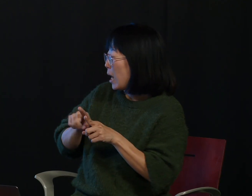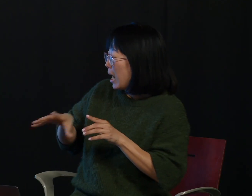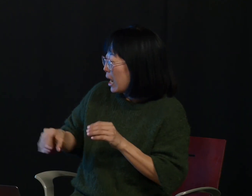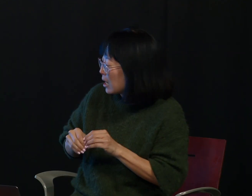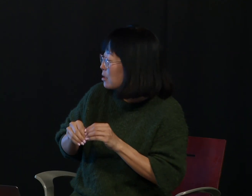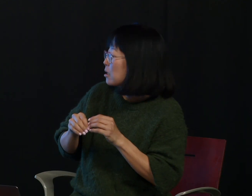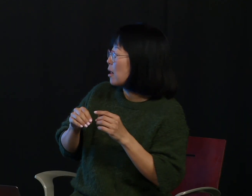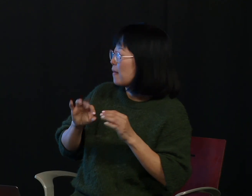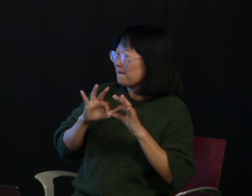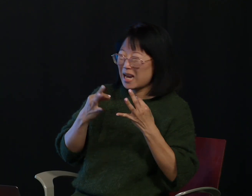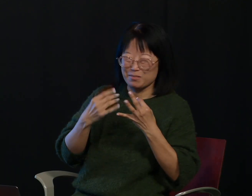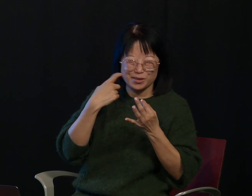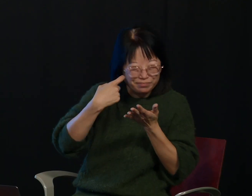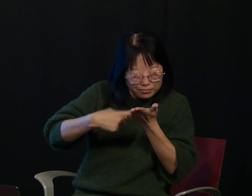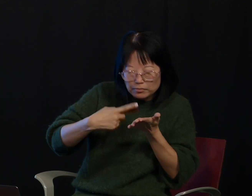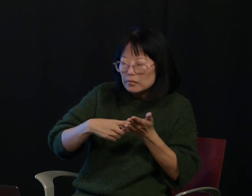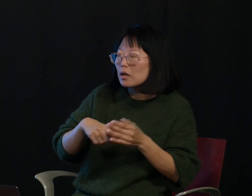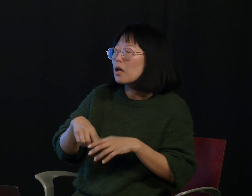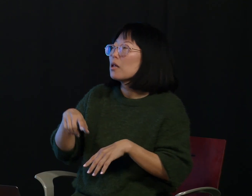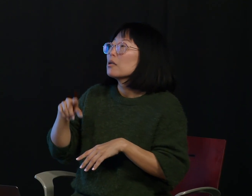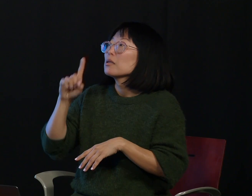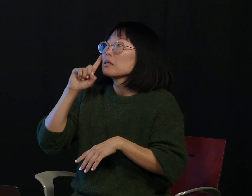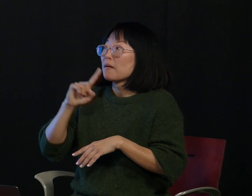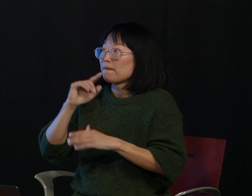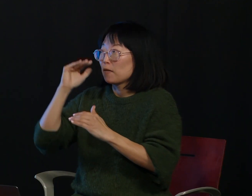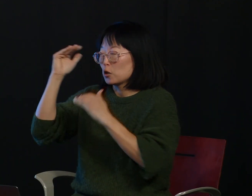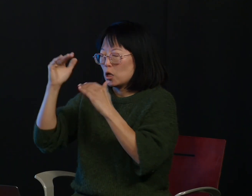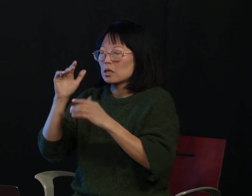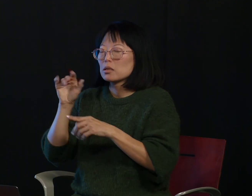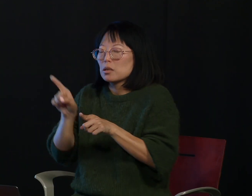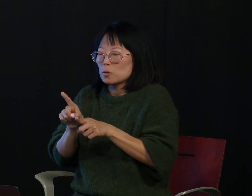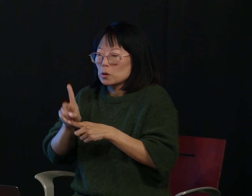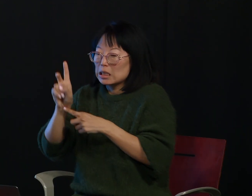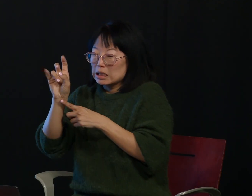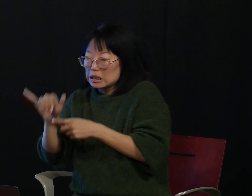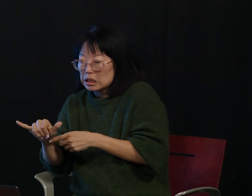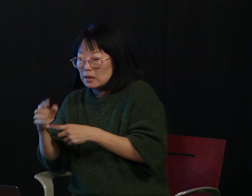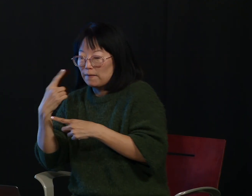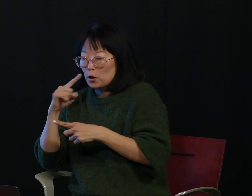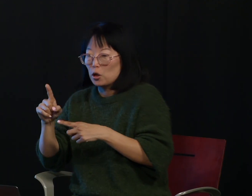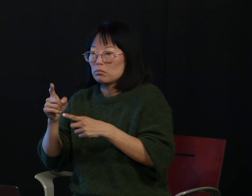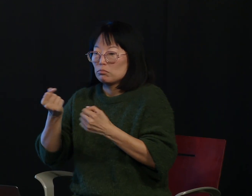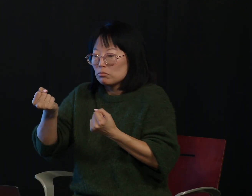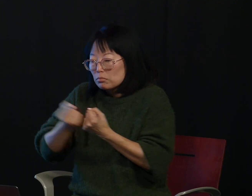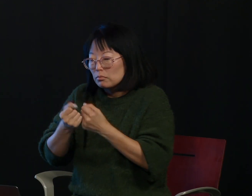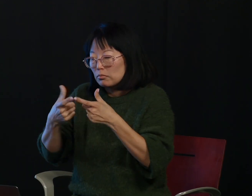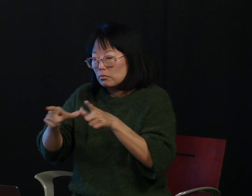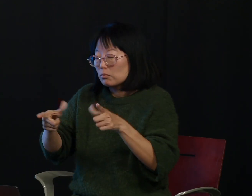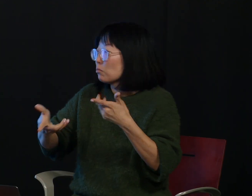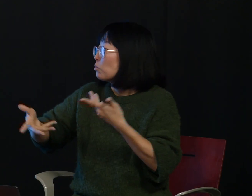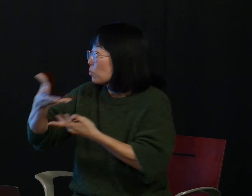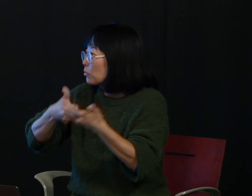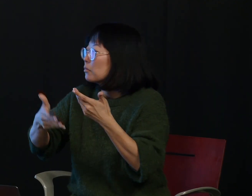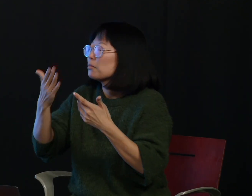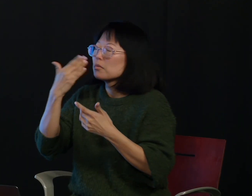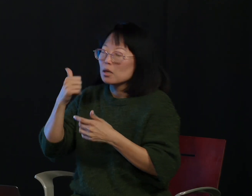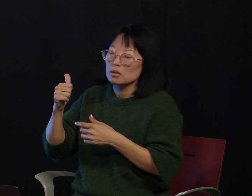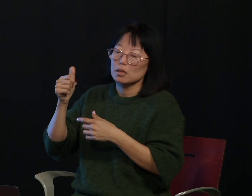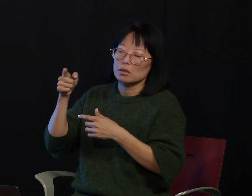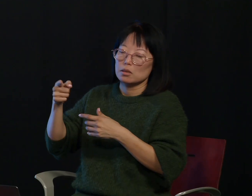Also, to add that the family that I just talked about, the deaf adult, is also key for supporting language socialization.